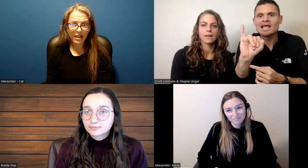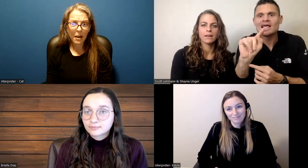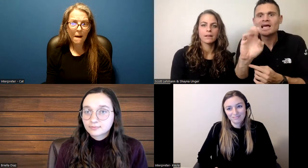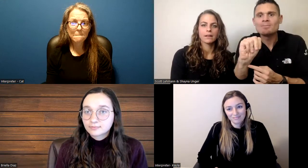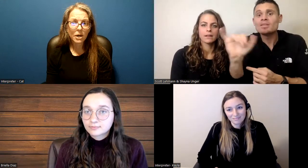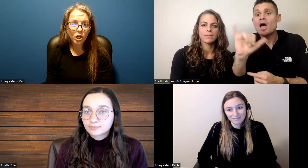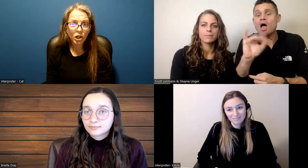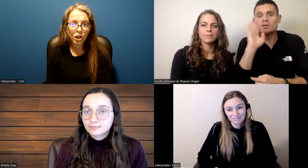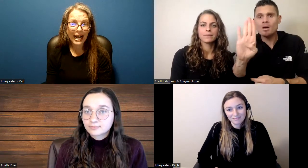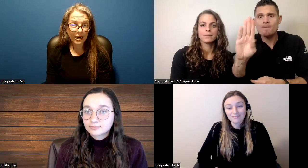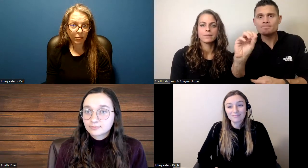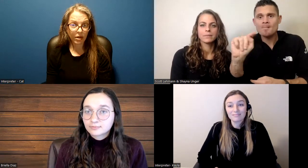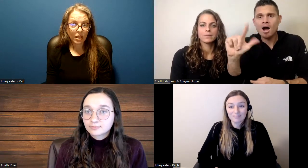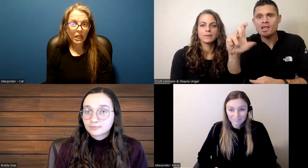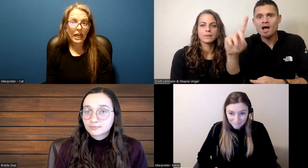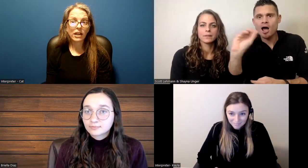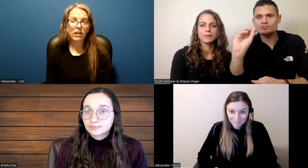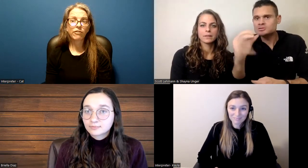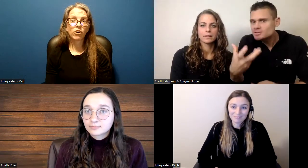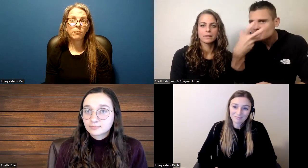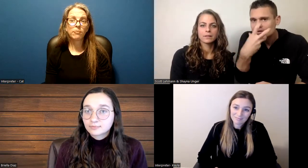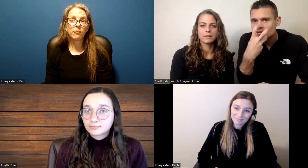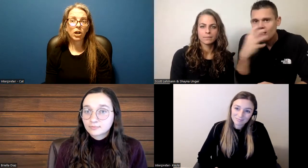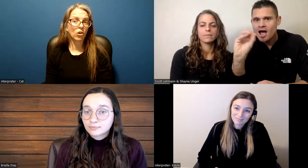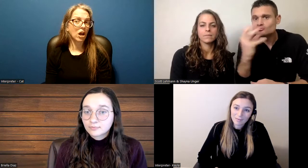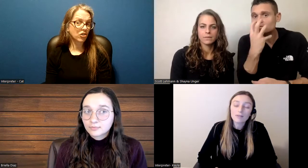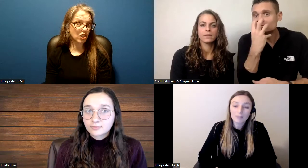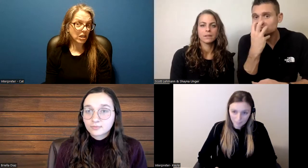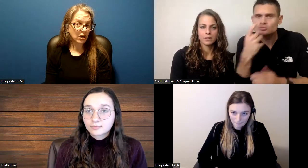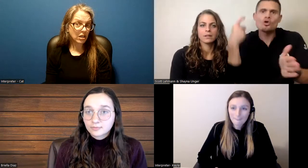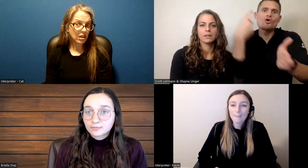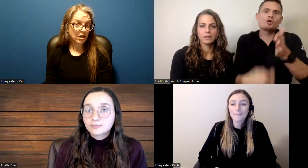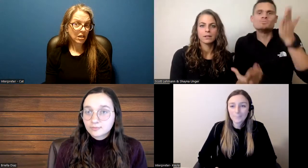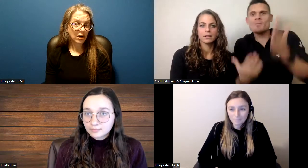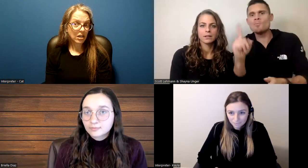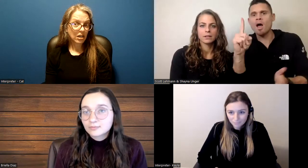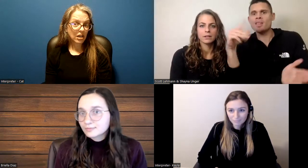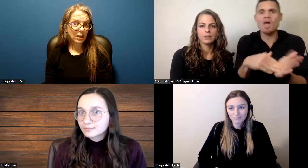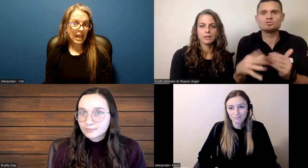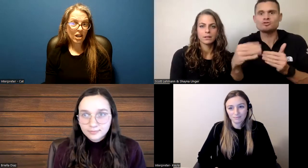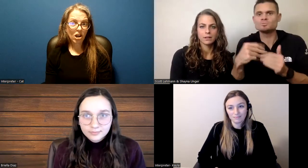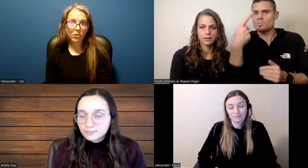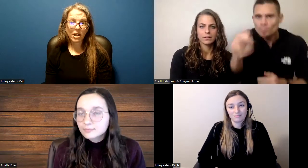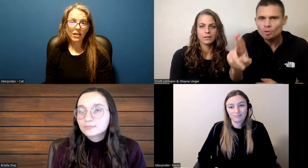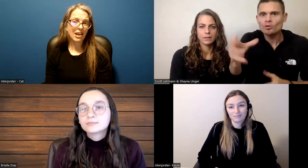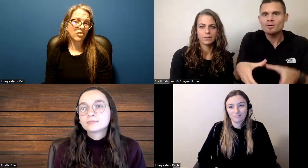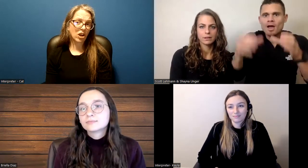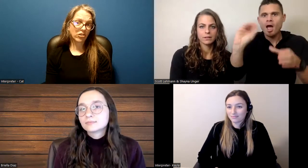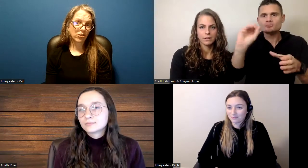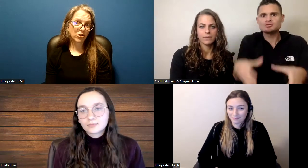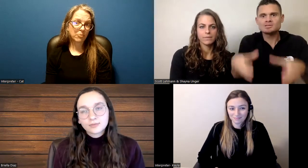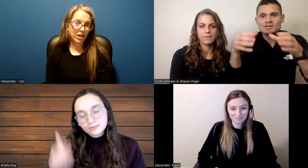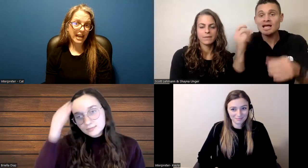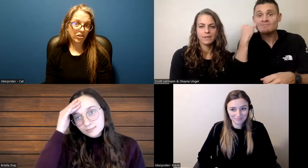tags per item. Like for bottled oxygen, that costs about